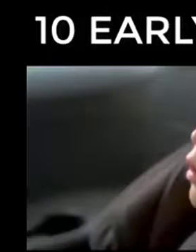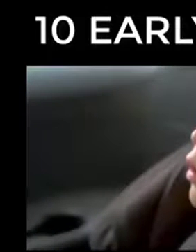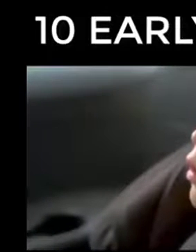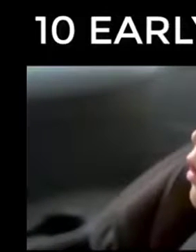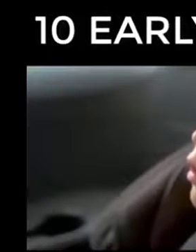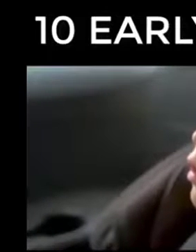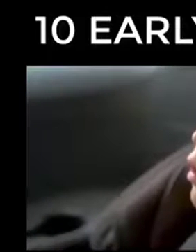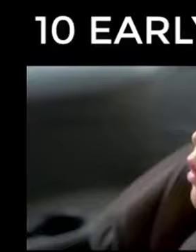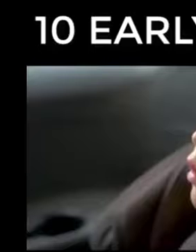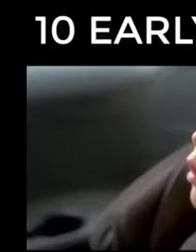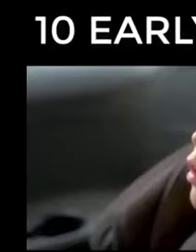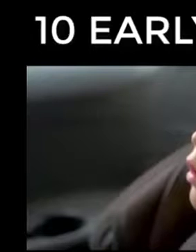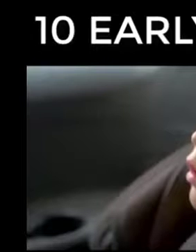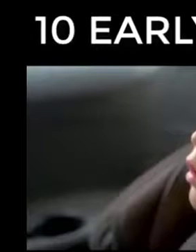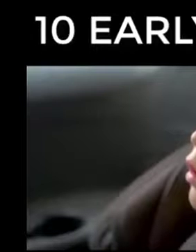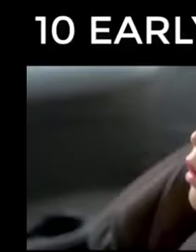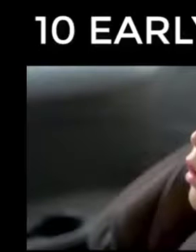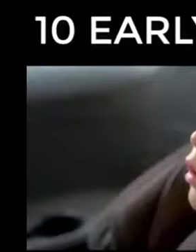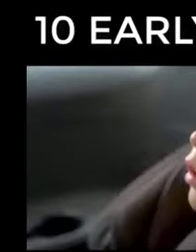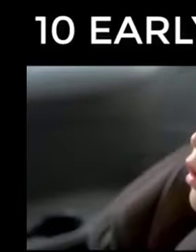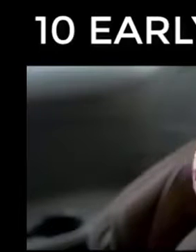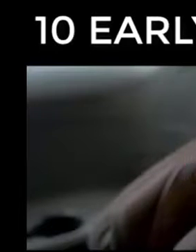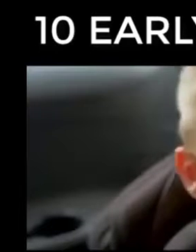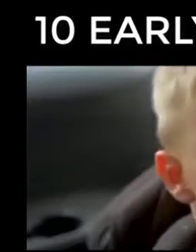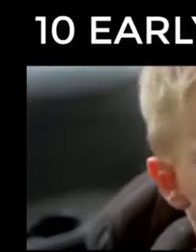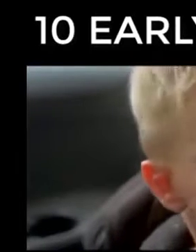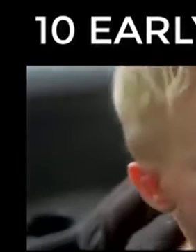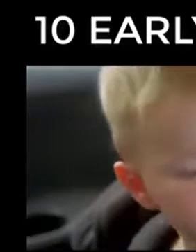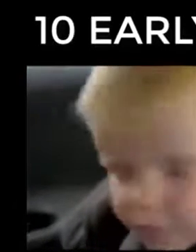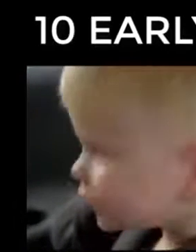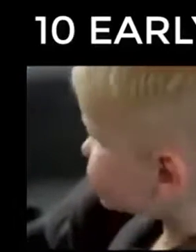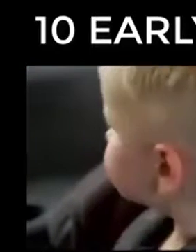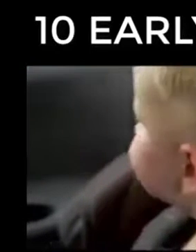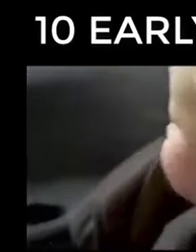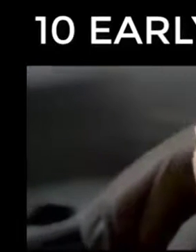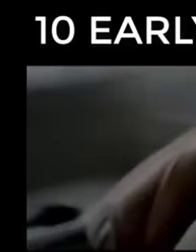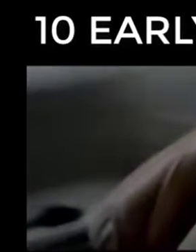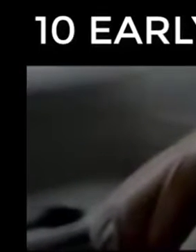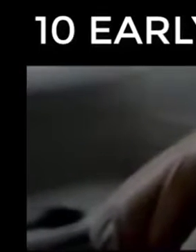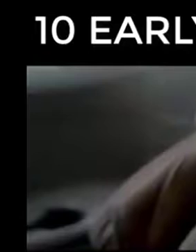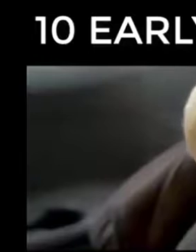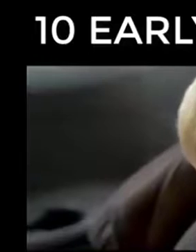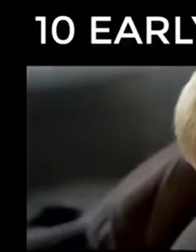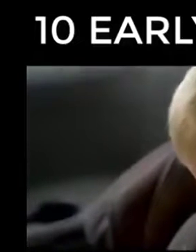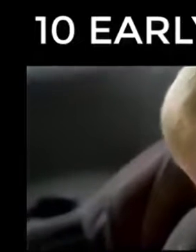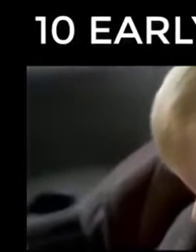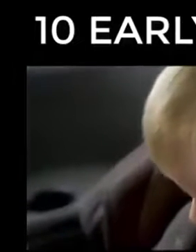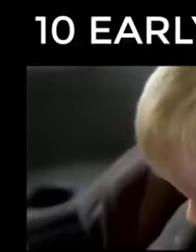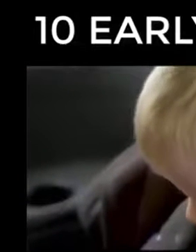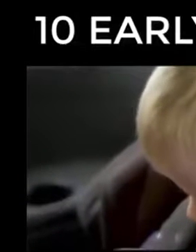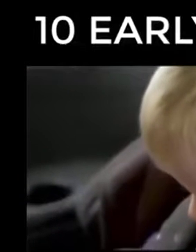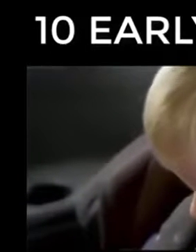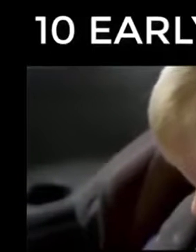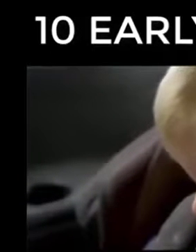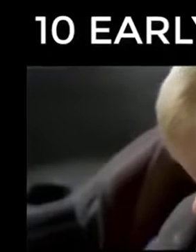world. Sometimes parents think their little child has hearing problems at first, but this has more to do with being withdrawn than not hearing. If anything,